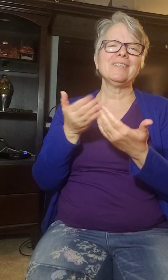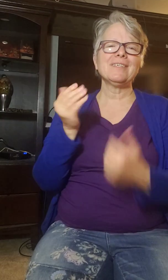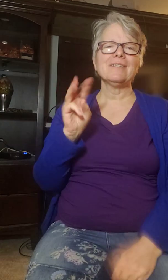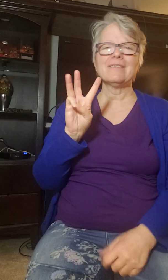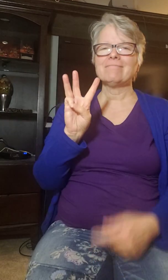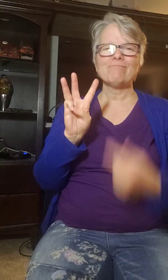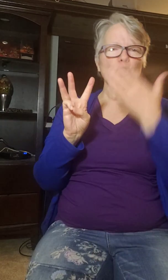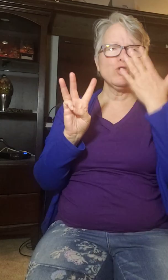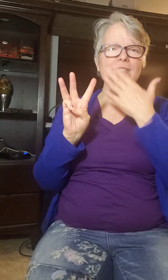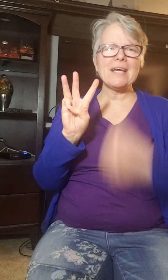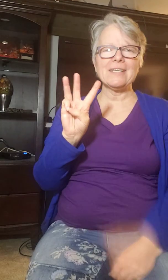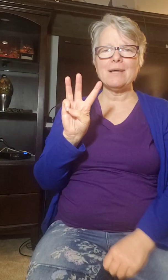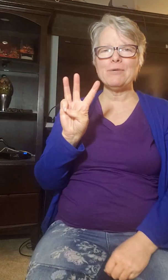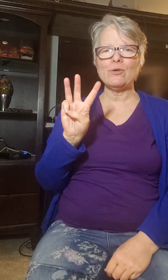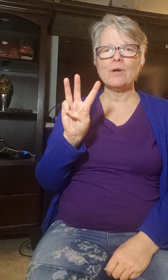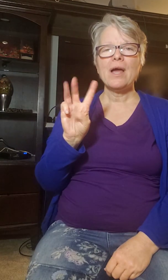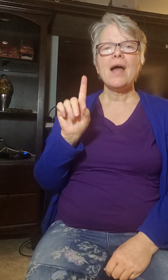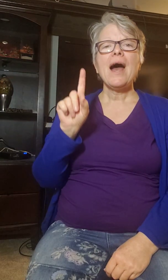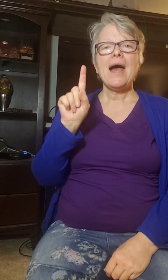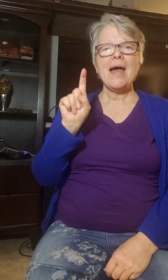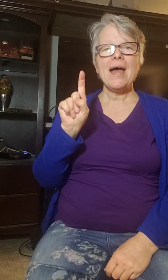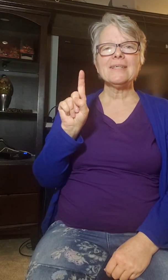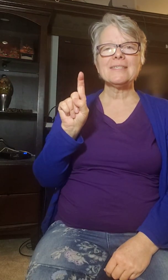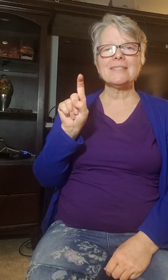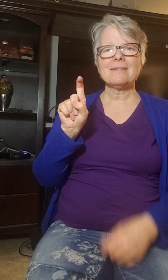Easy. Looks like a W. X.